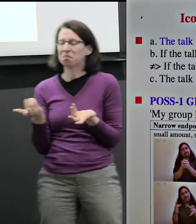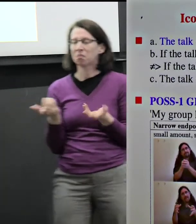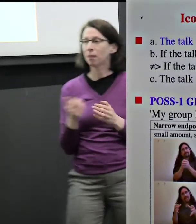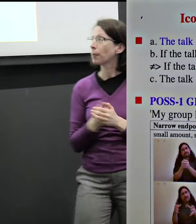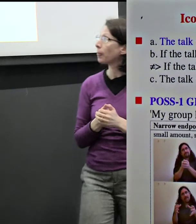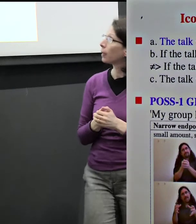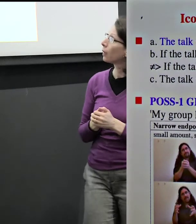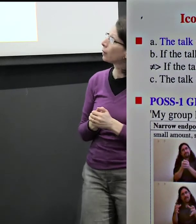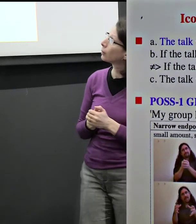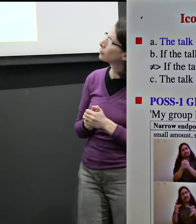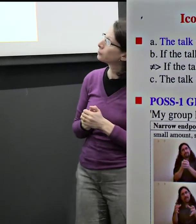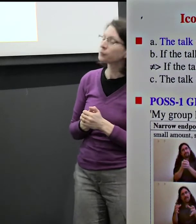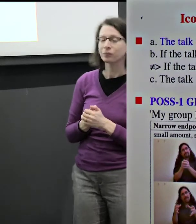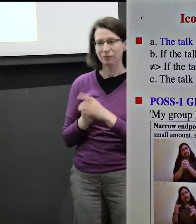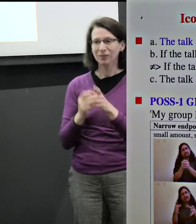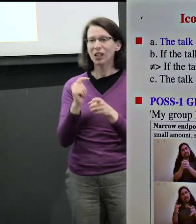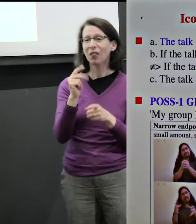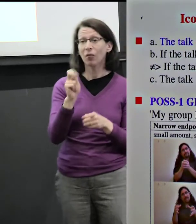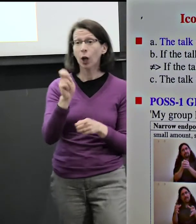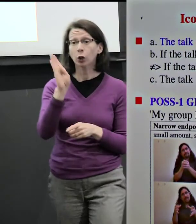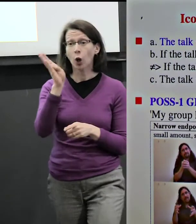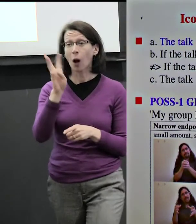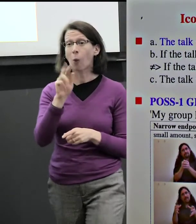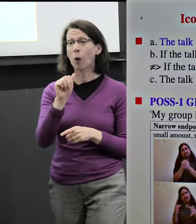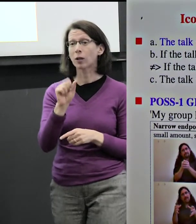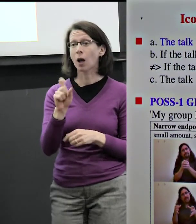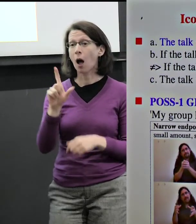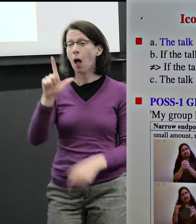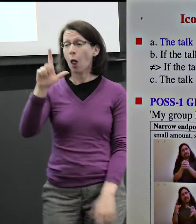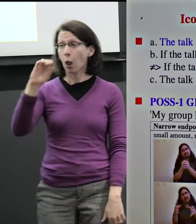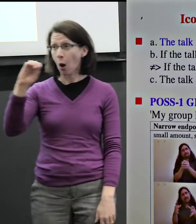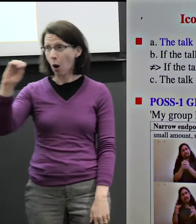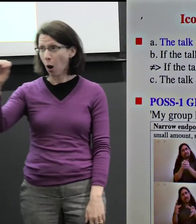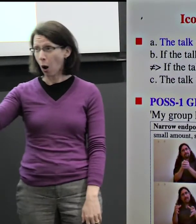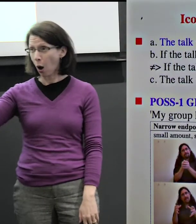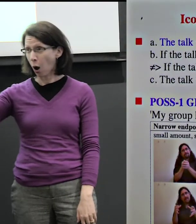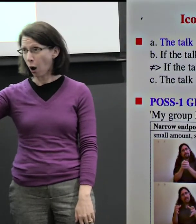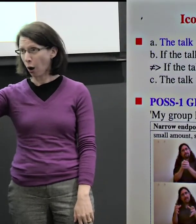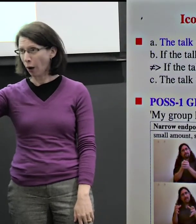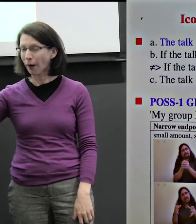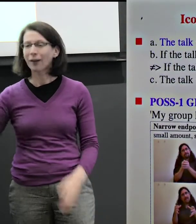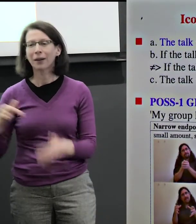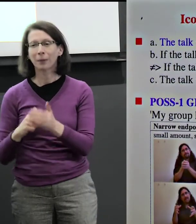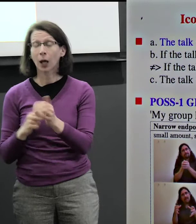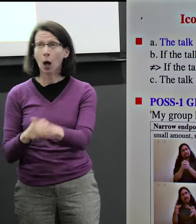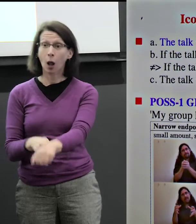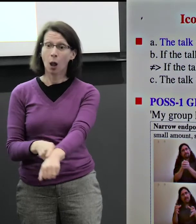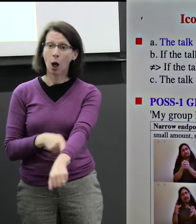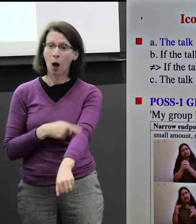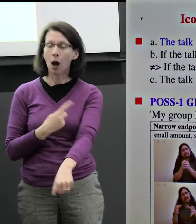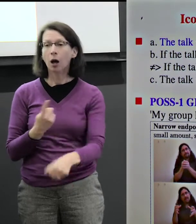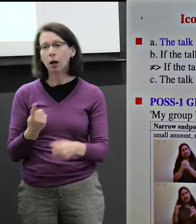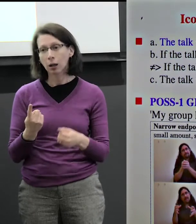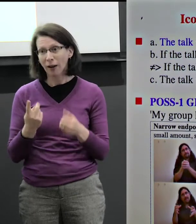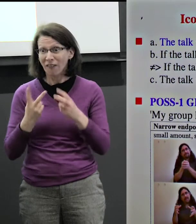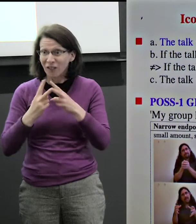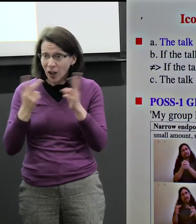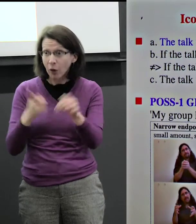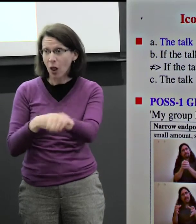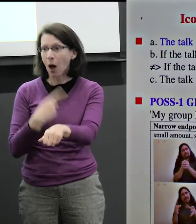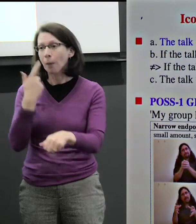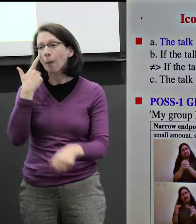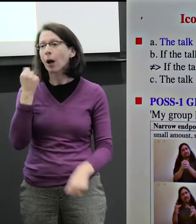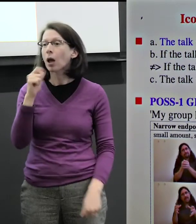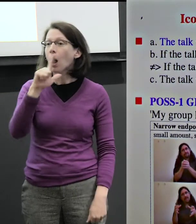the talk was long. Do you understand that it was very long? And it's iconic. It's because the vowel is very